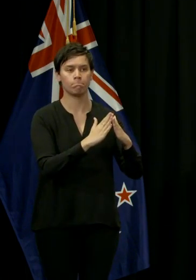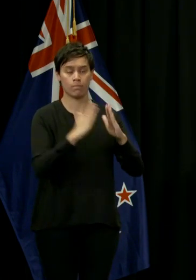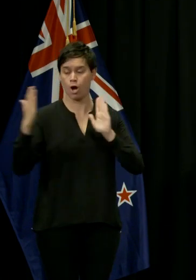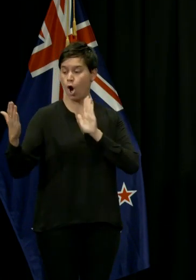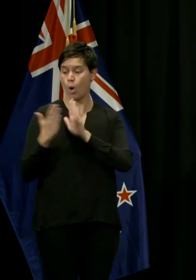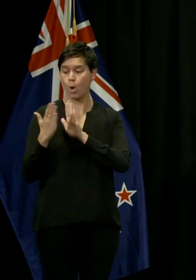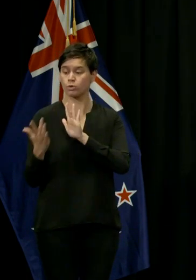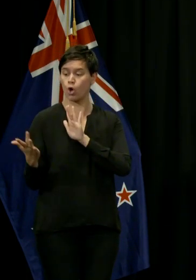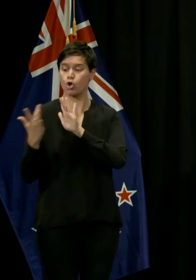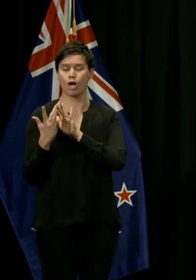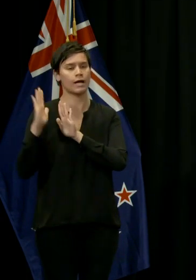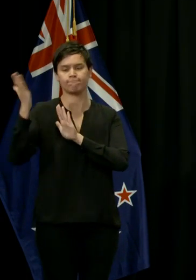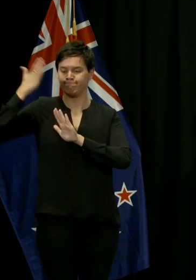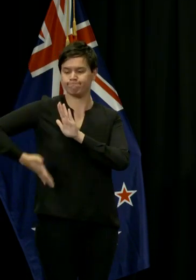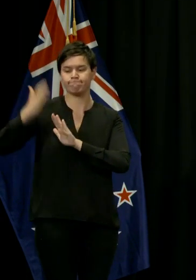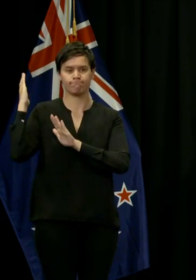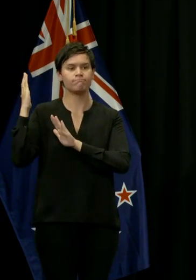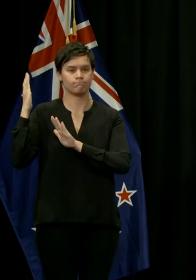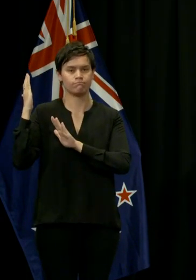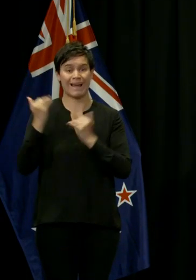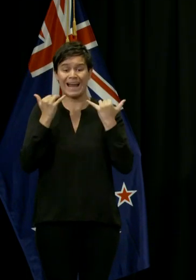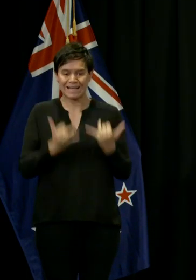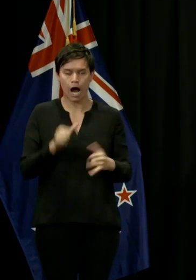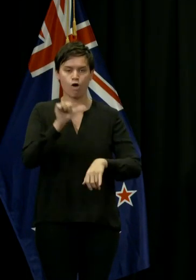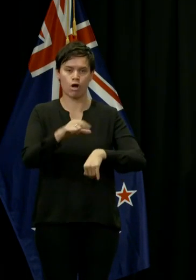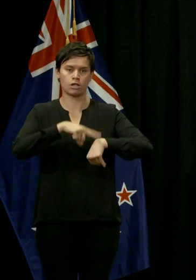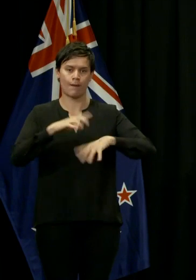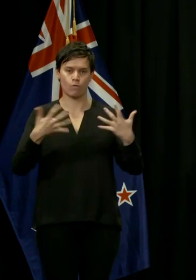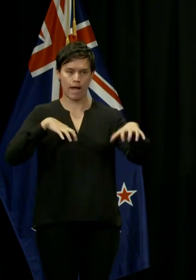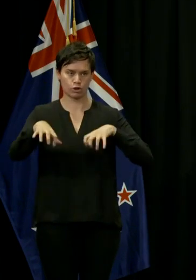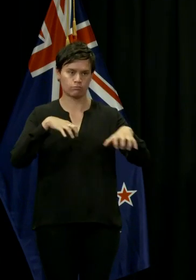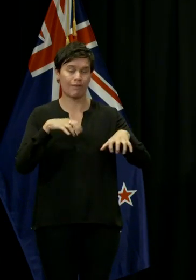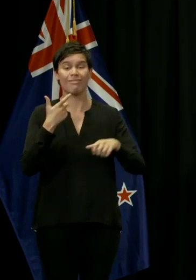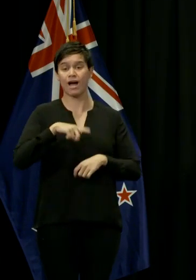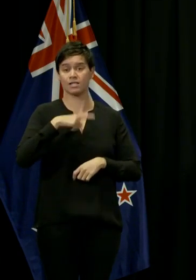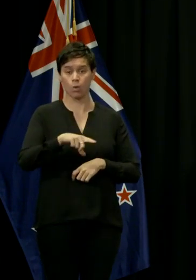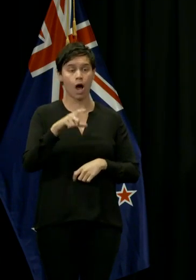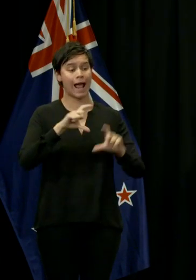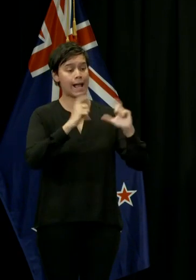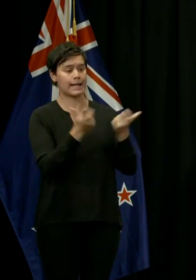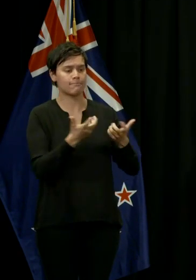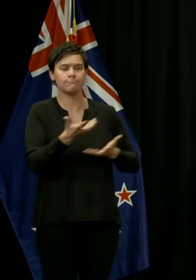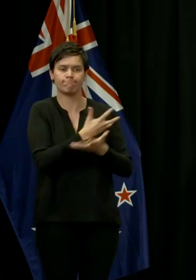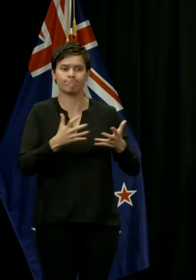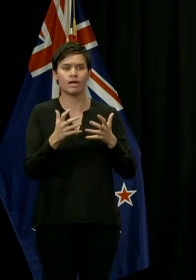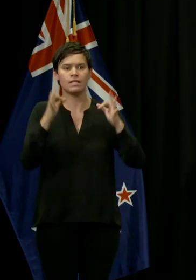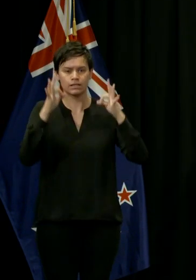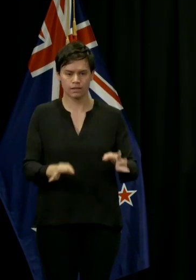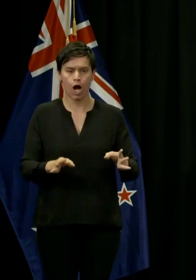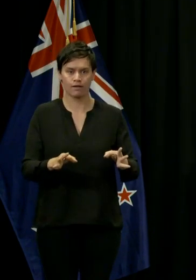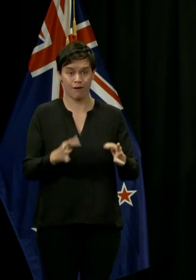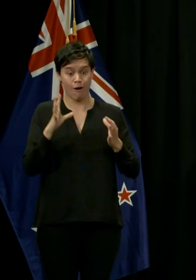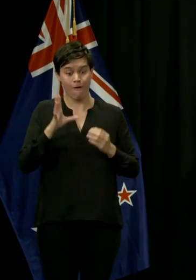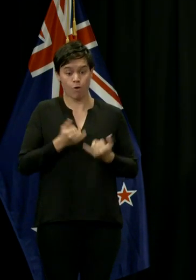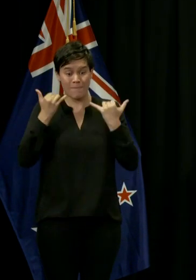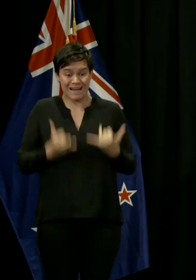the time to act. That's why Cabinet met today and agreed that effective immediately, we will move